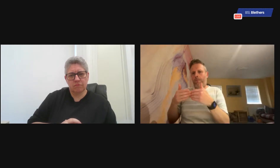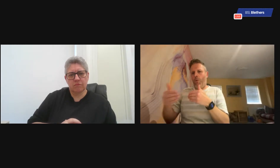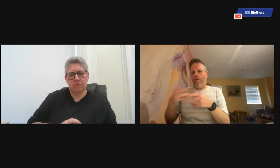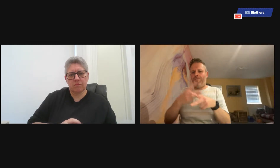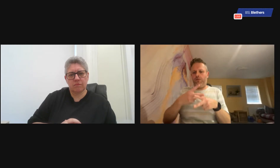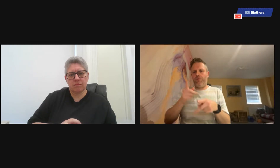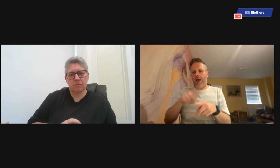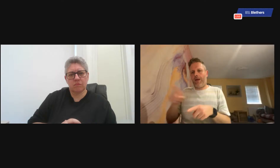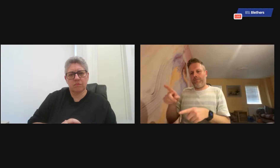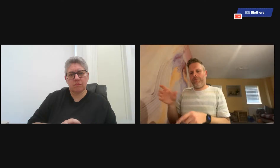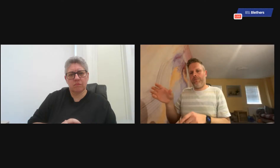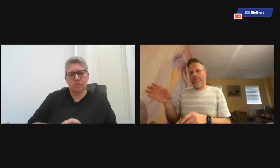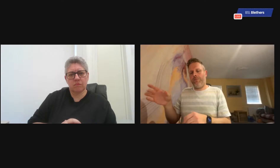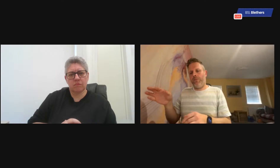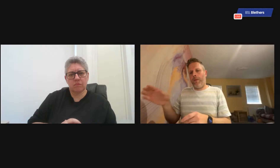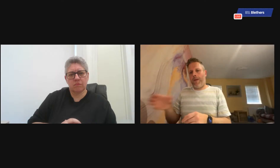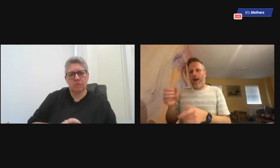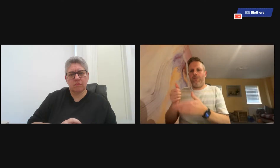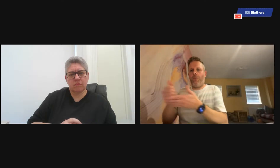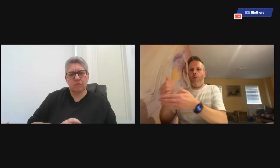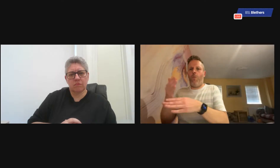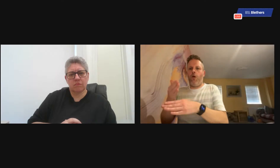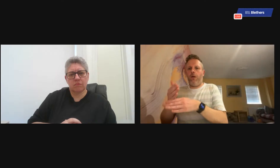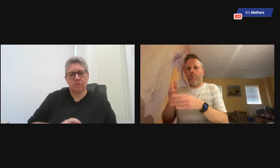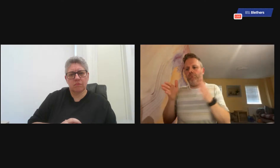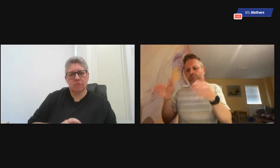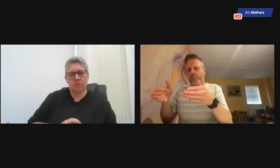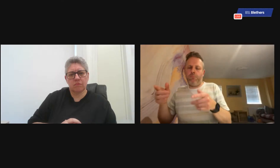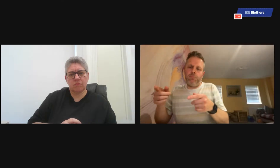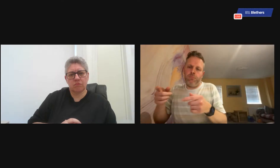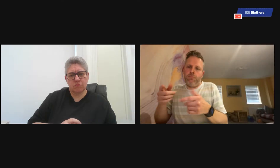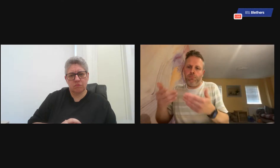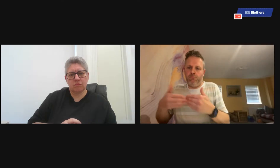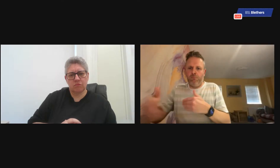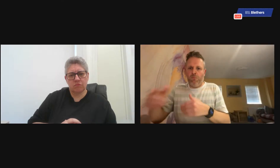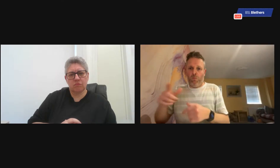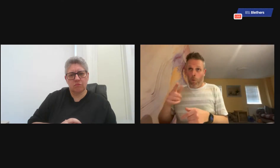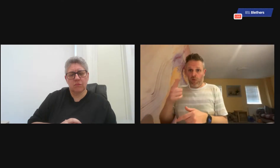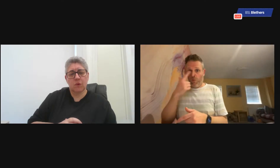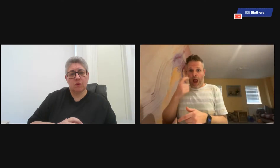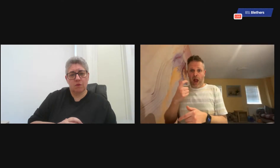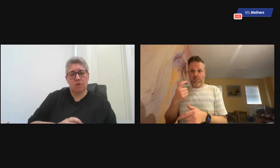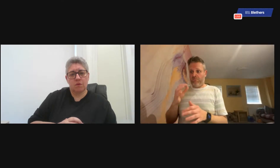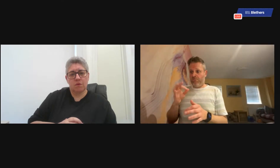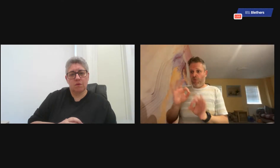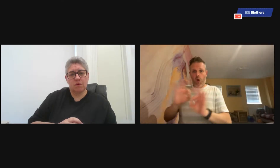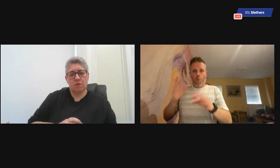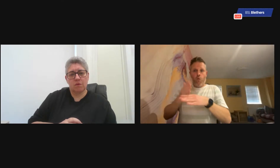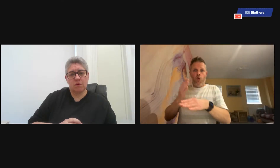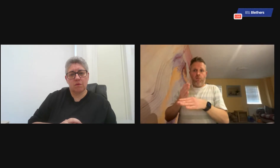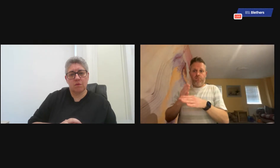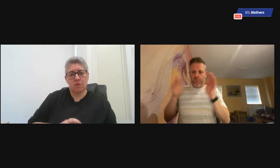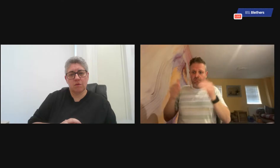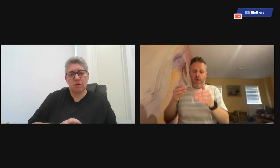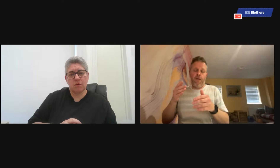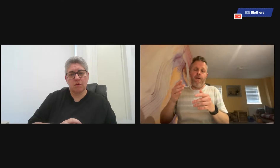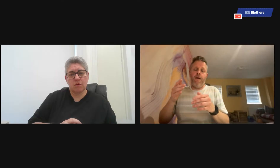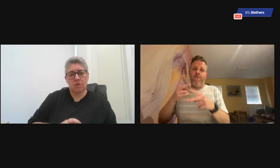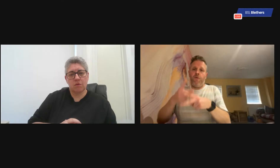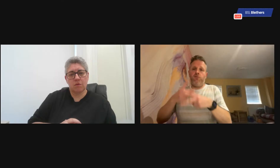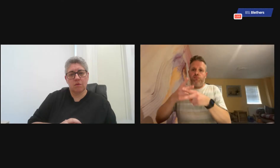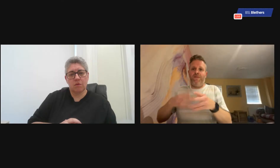management, in the past have really been very understanding. And now that I'm doing some supply support work, it works really